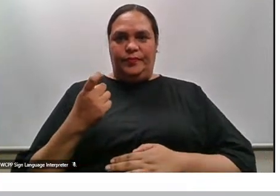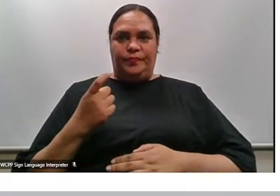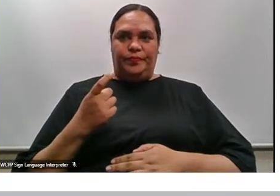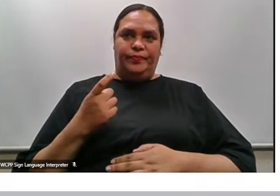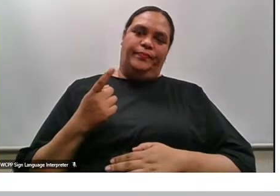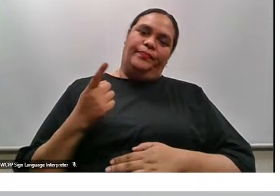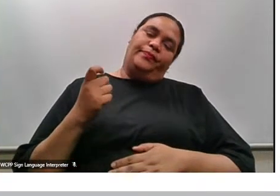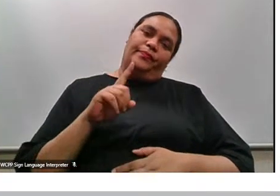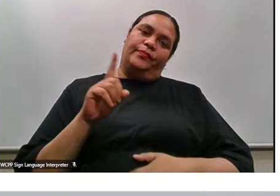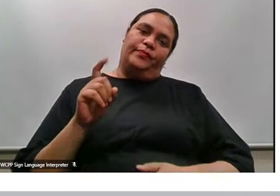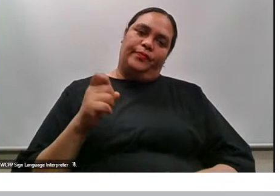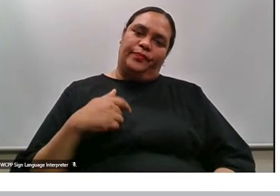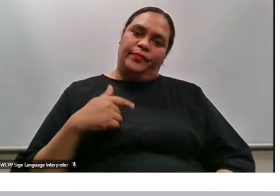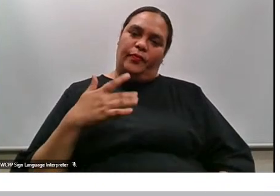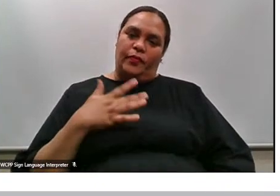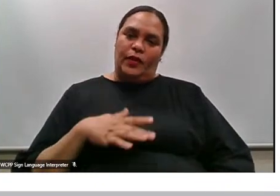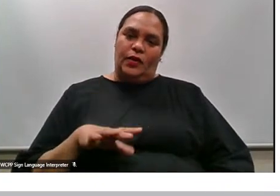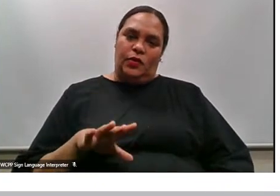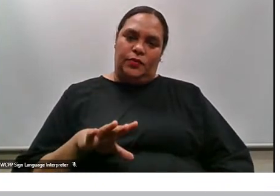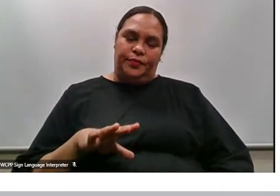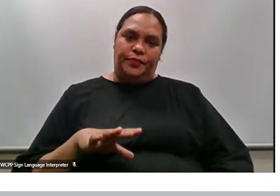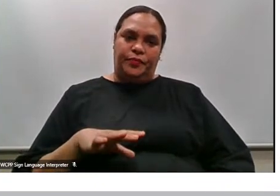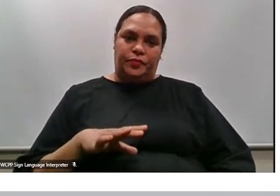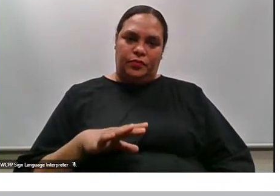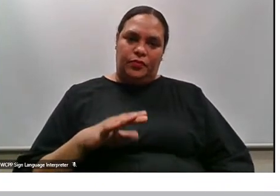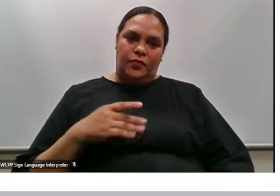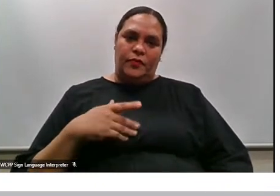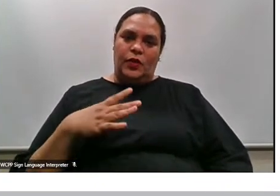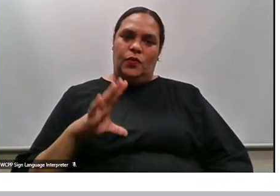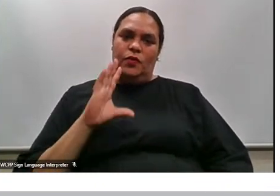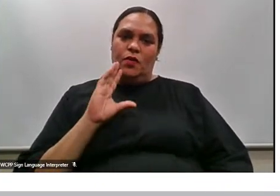one question I would like to sort of ask